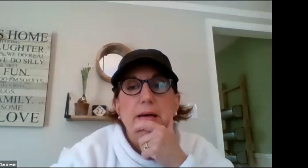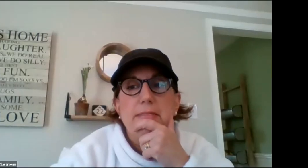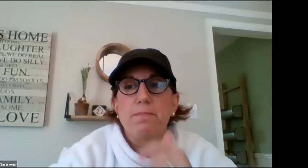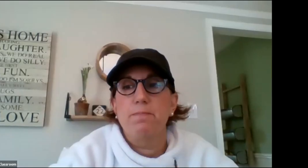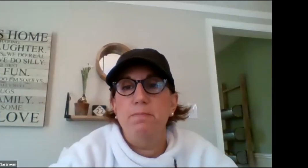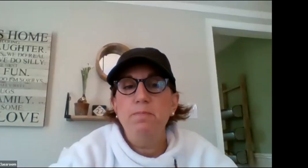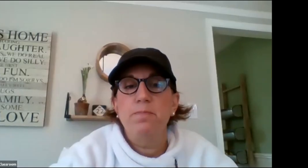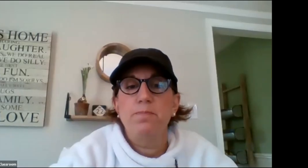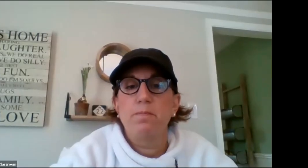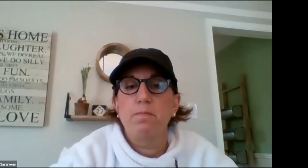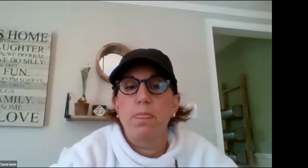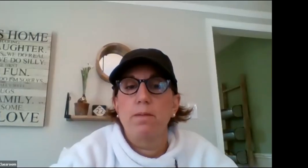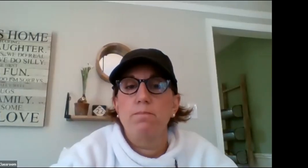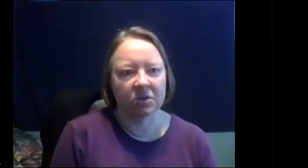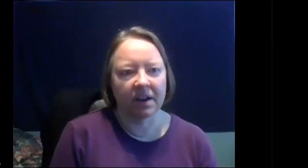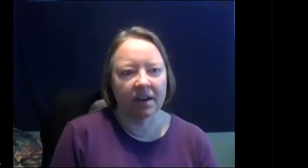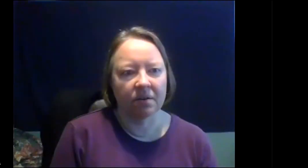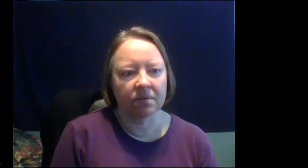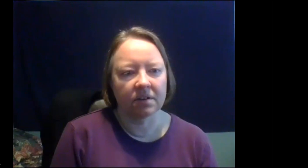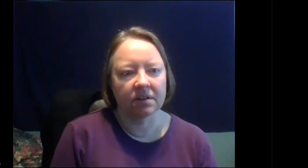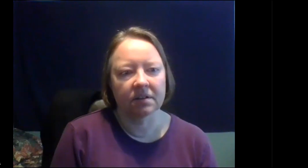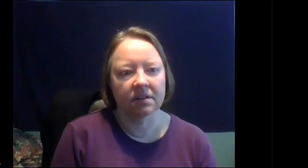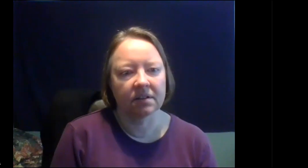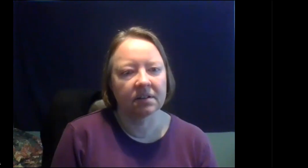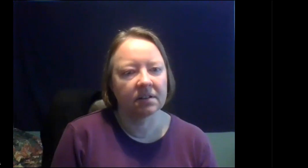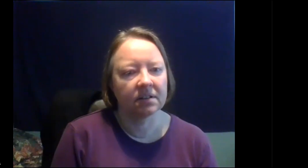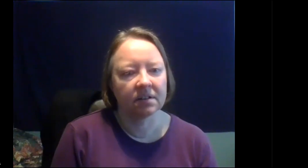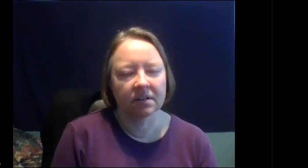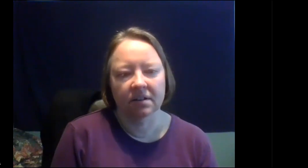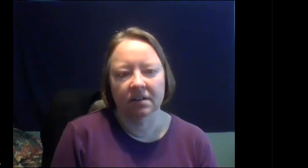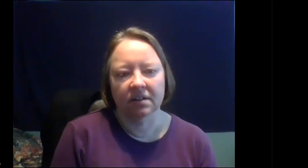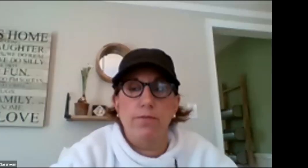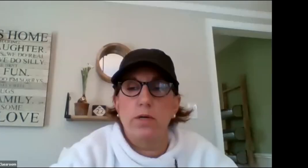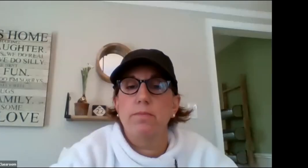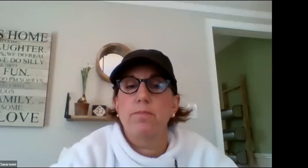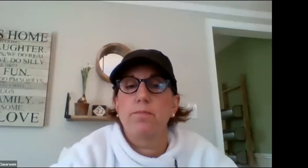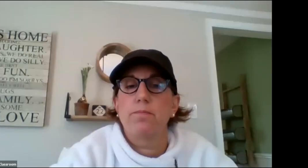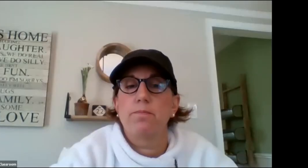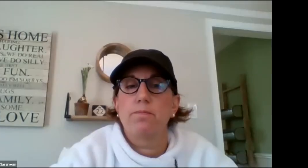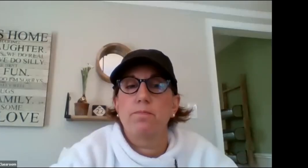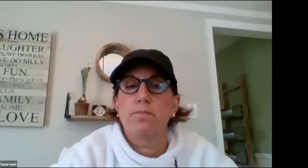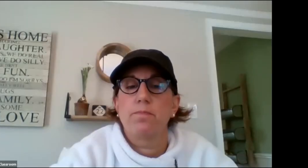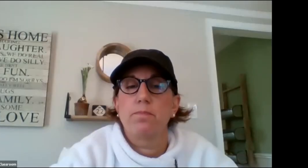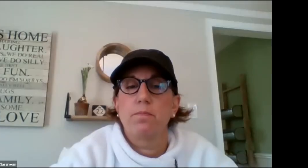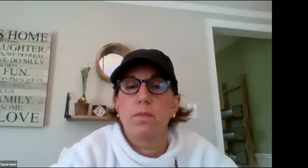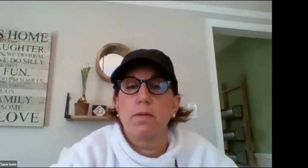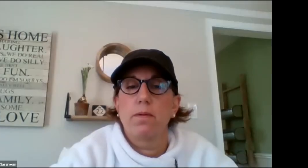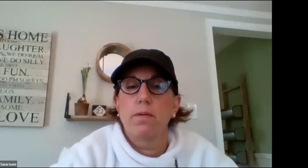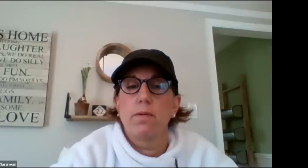Beth? See, how many do we have? There's 34. 34.